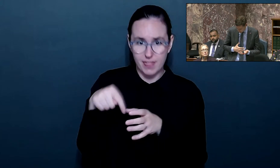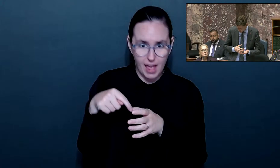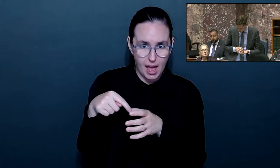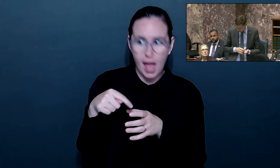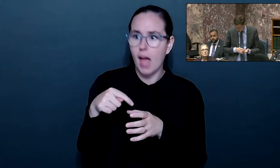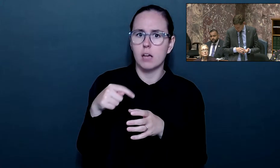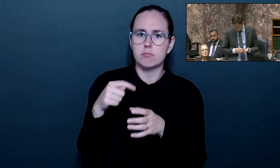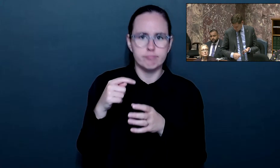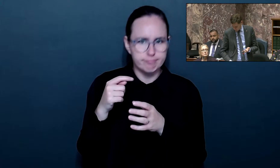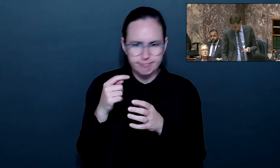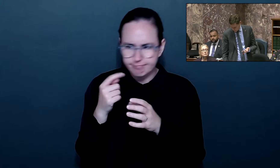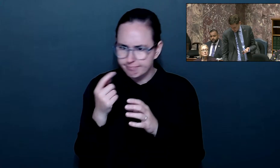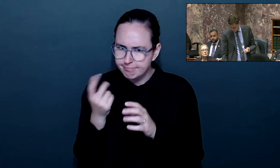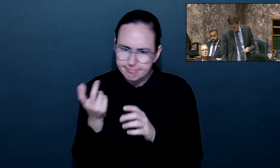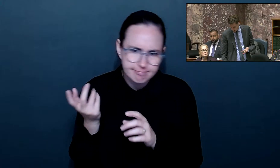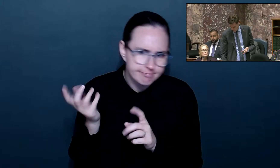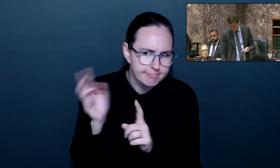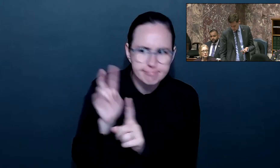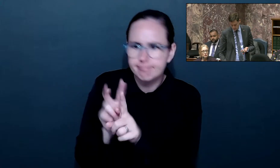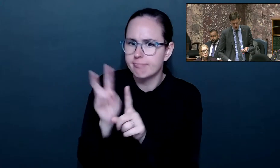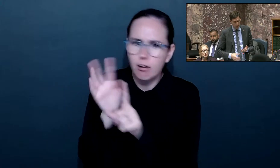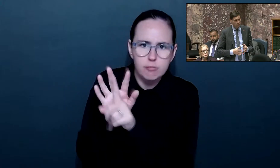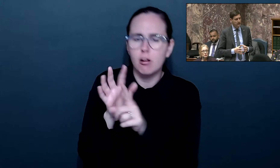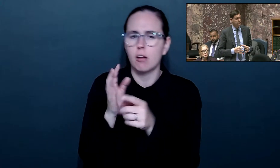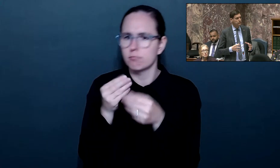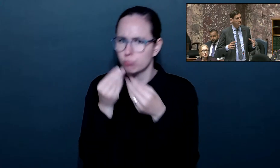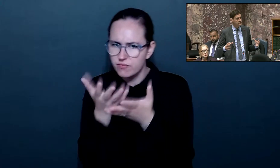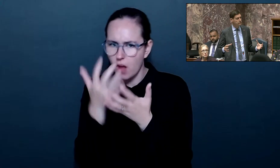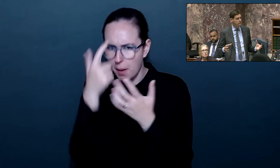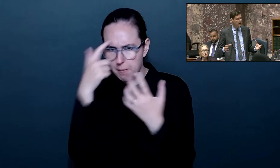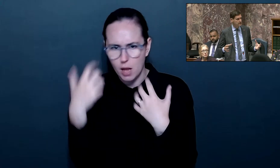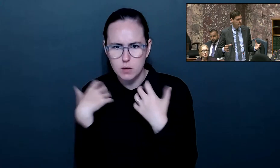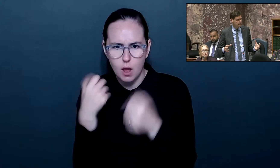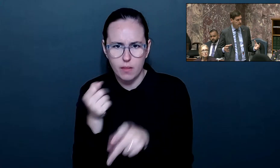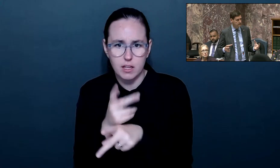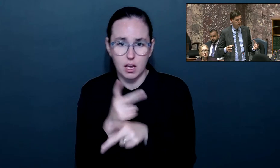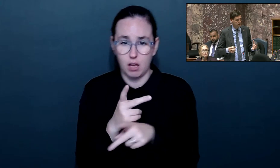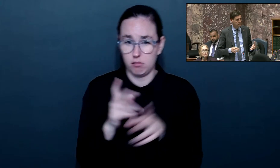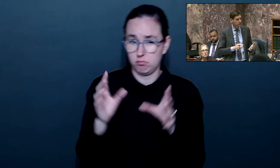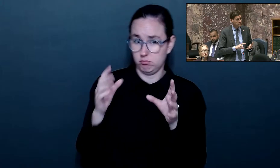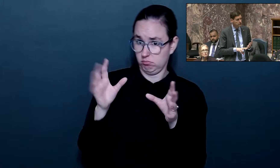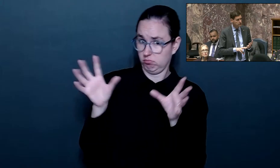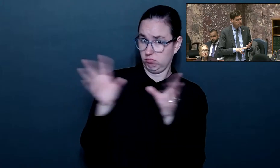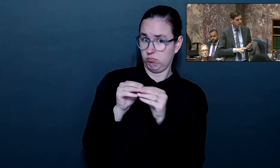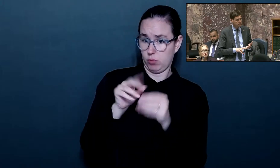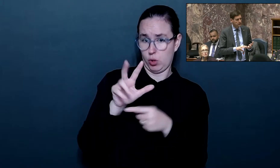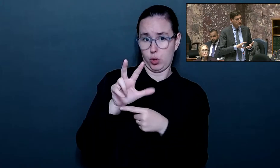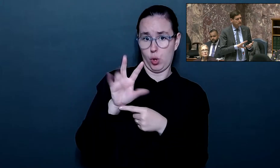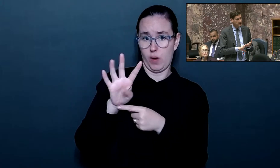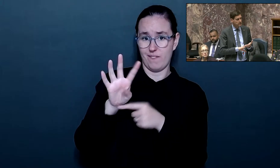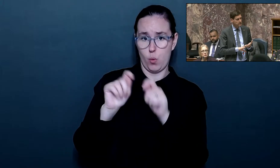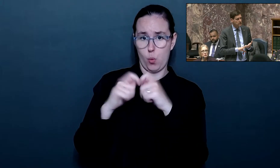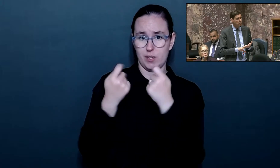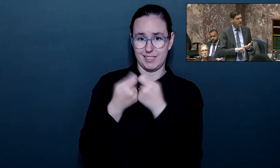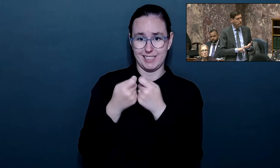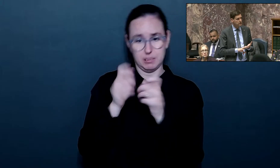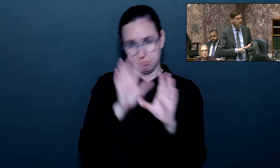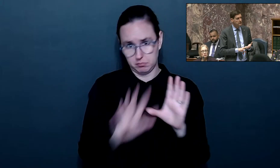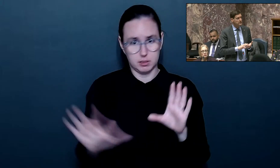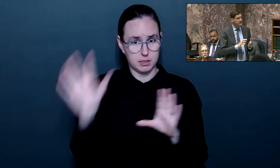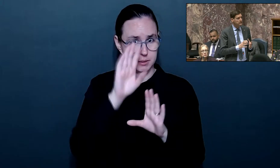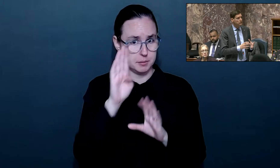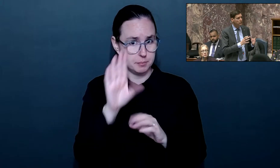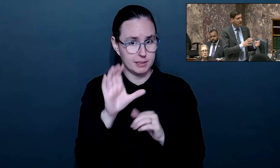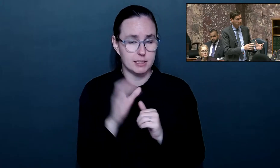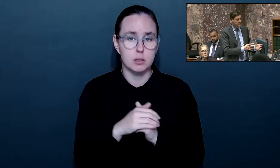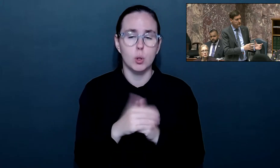province, in communities right across British Columbia. We have new crisis response teams. There are nurse and peers that go out